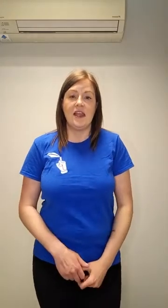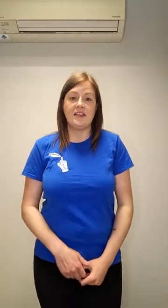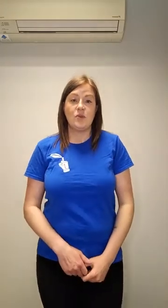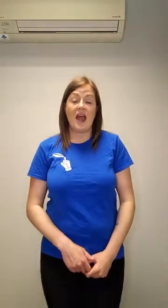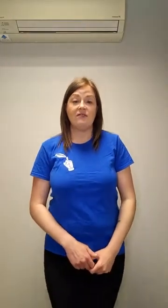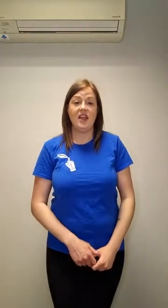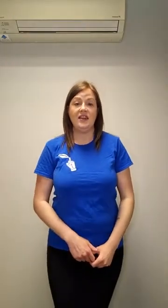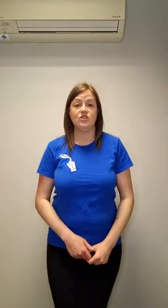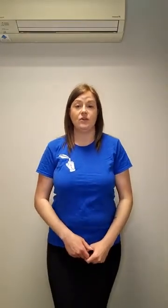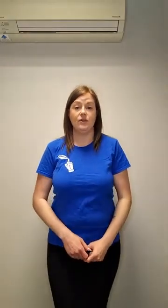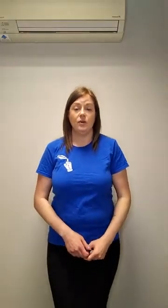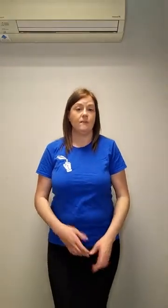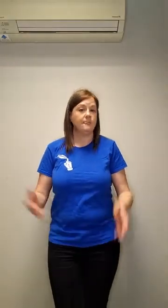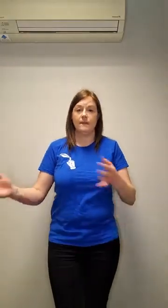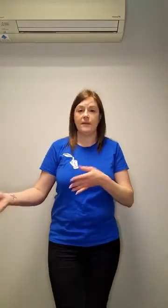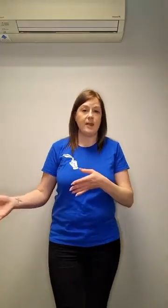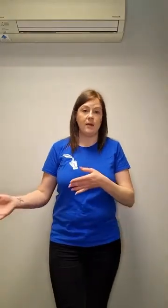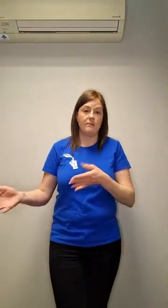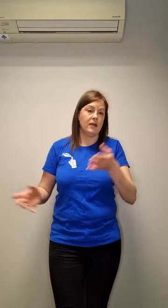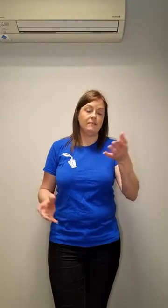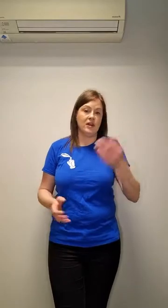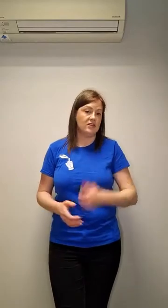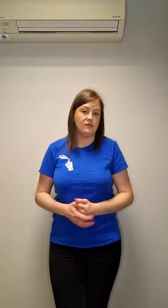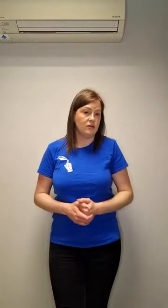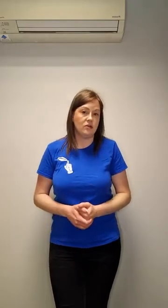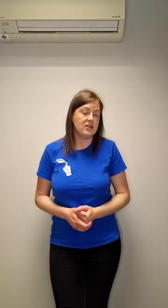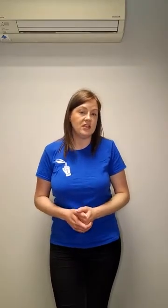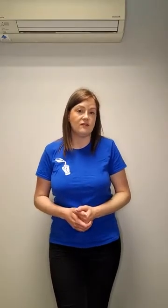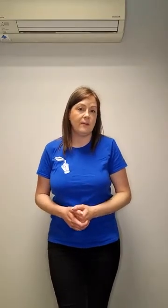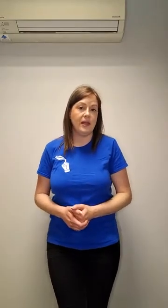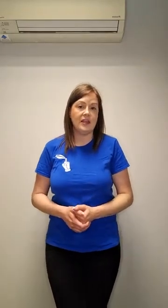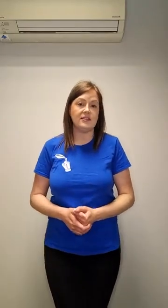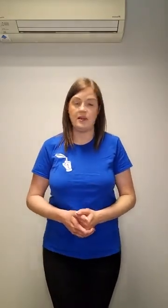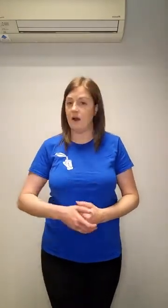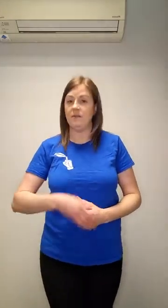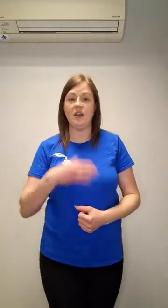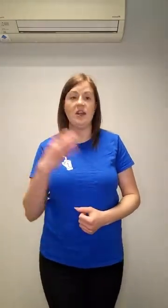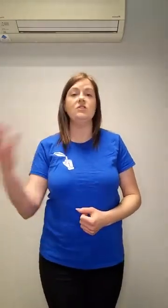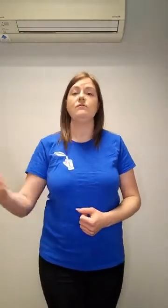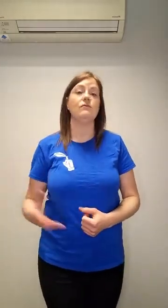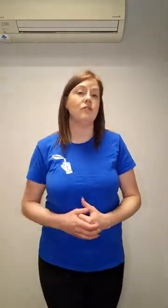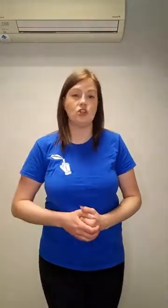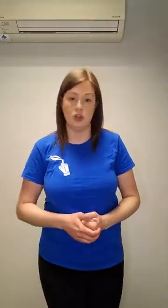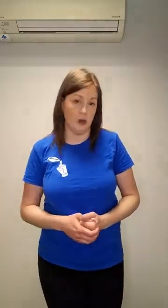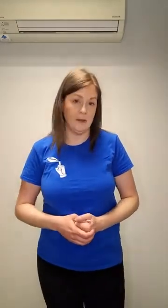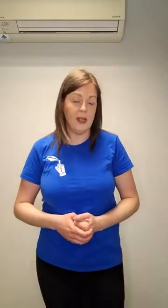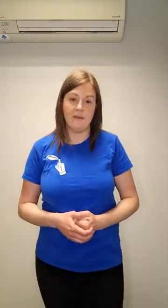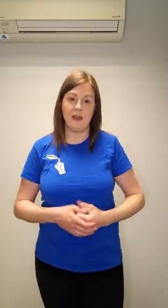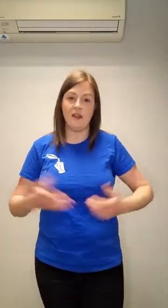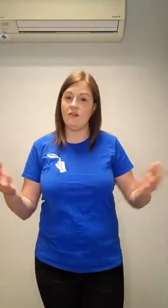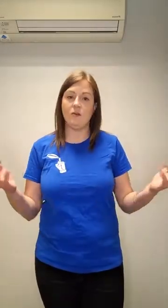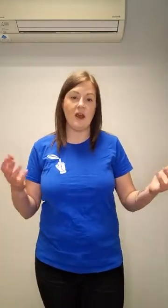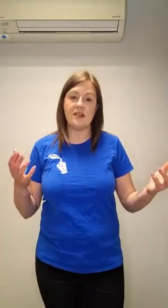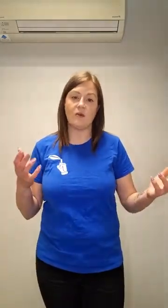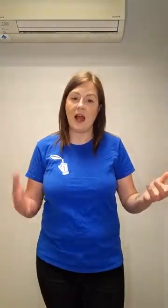Next we have interview. It might be an interview that you need to give the police. It might be an interview for a job. But either way, it's quite